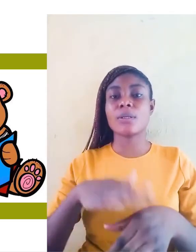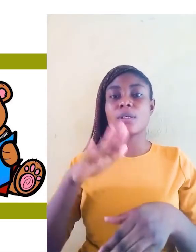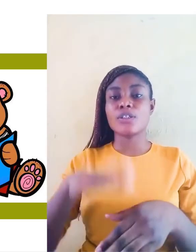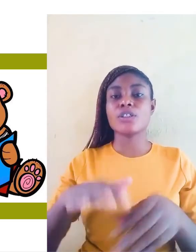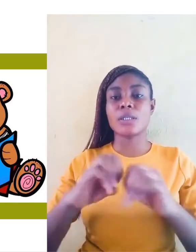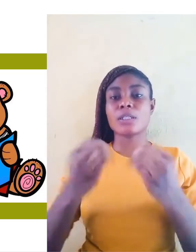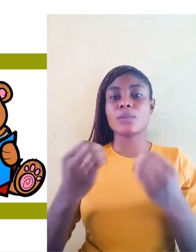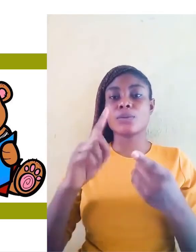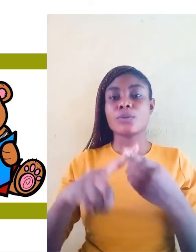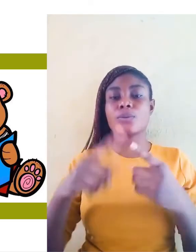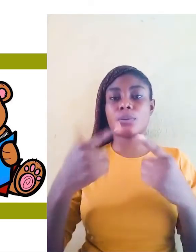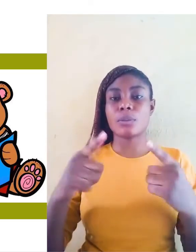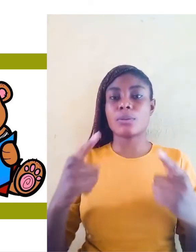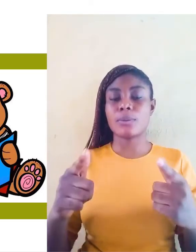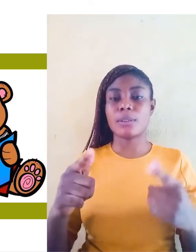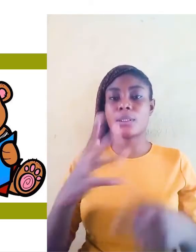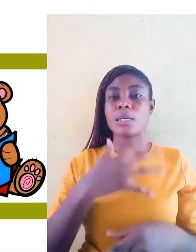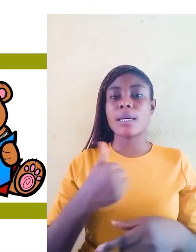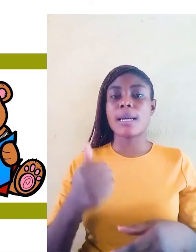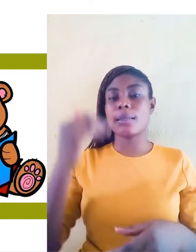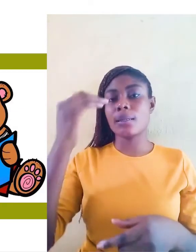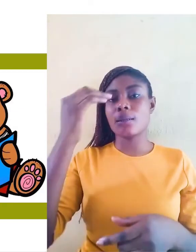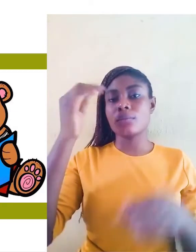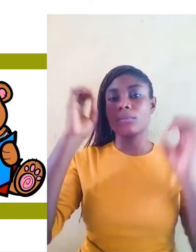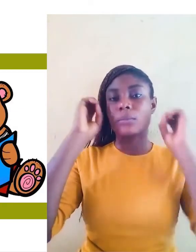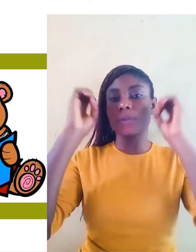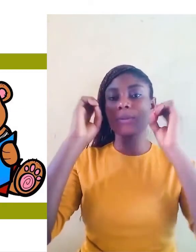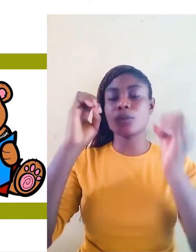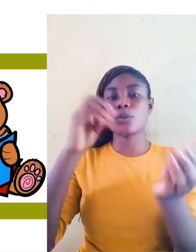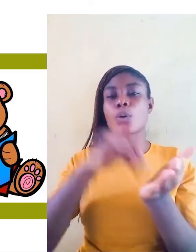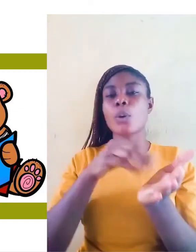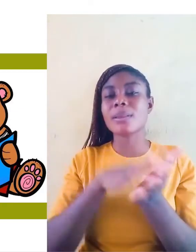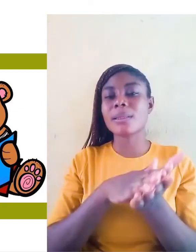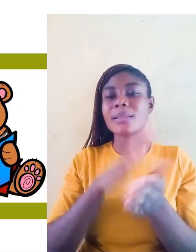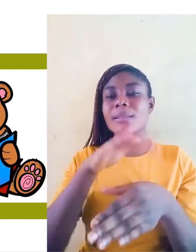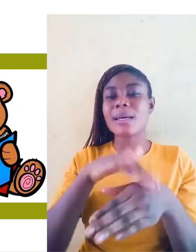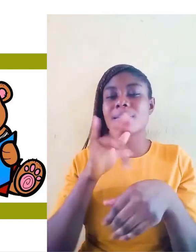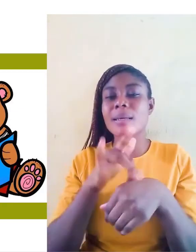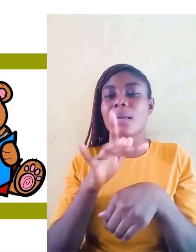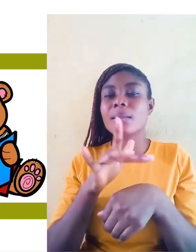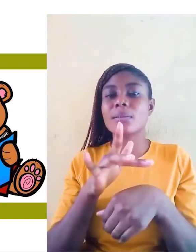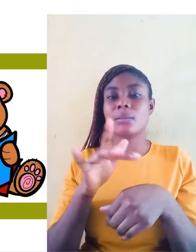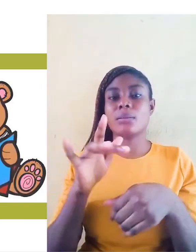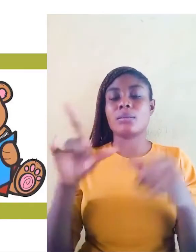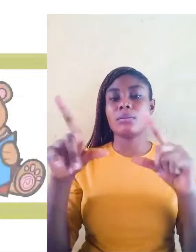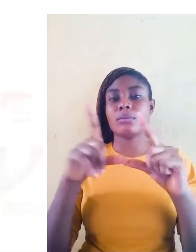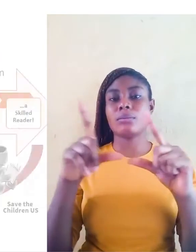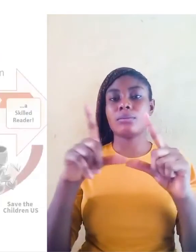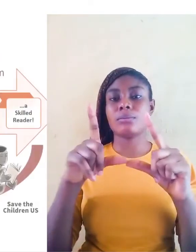to language and literacy content at the earliest stage.